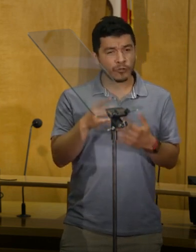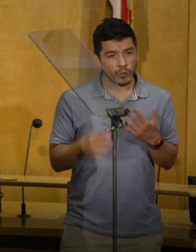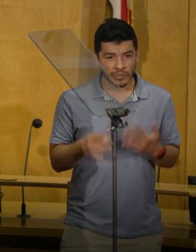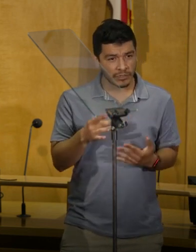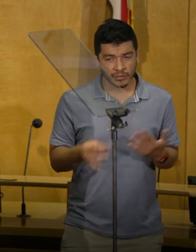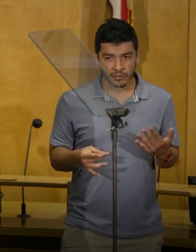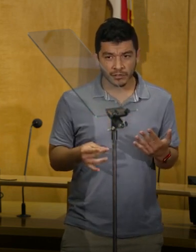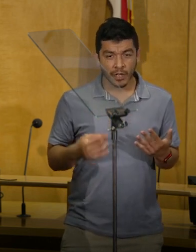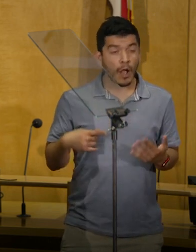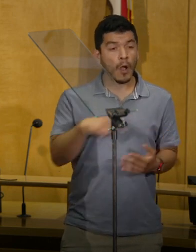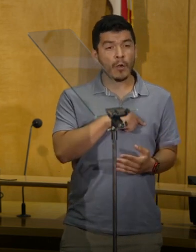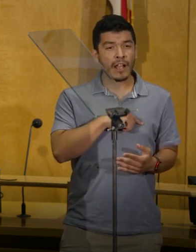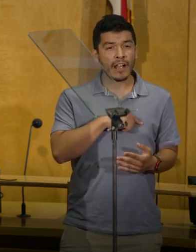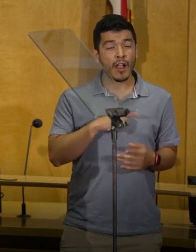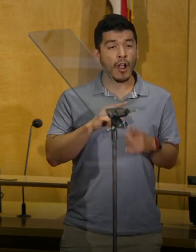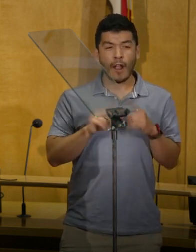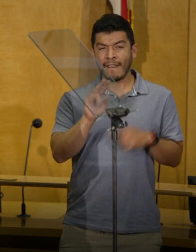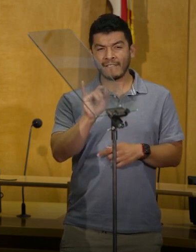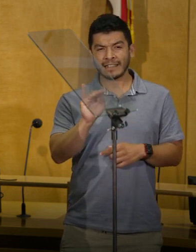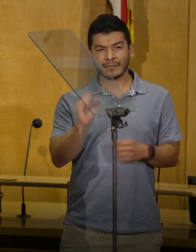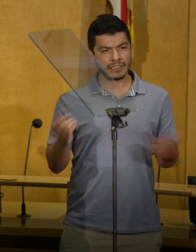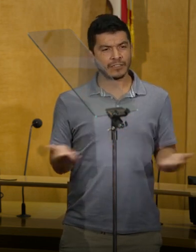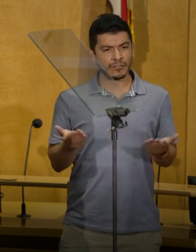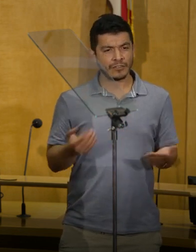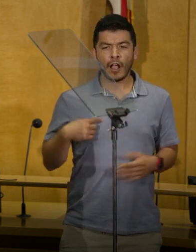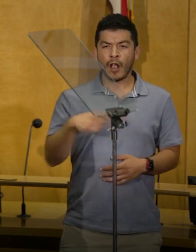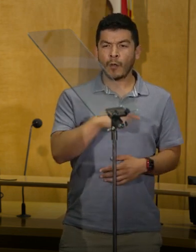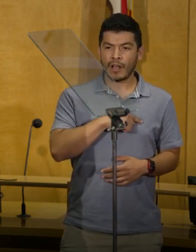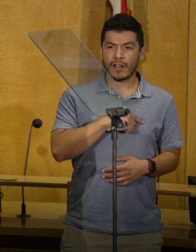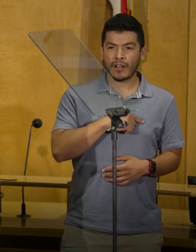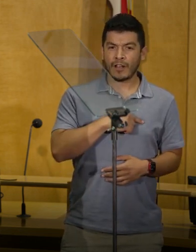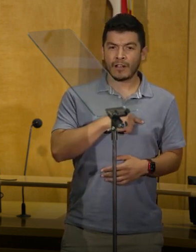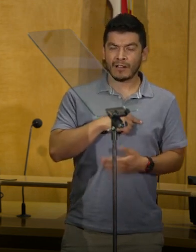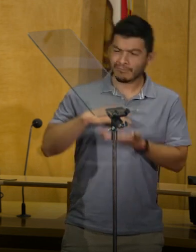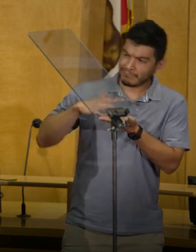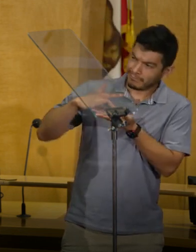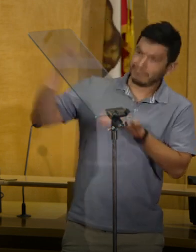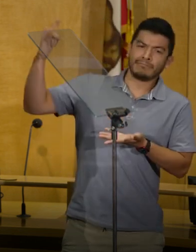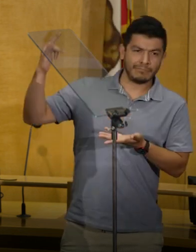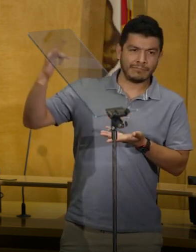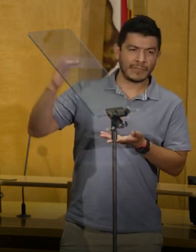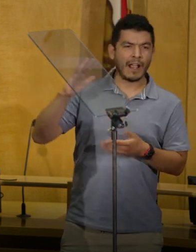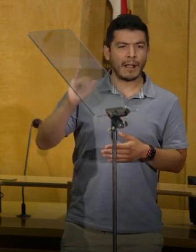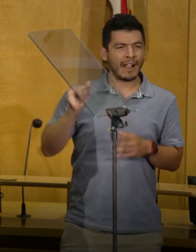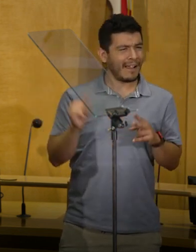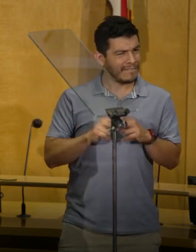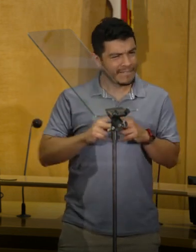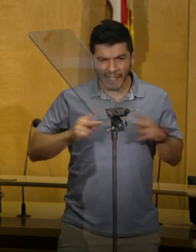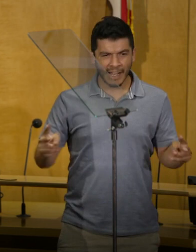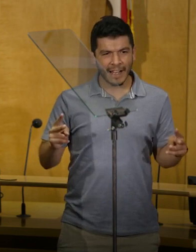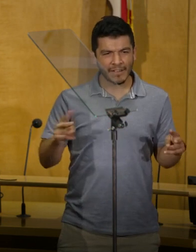choice. We are the victims here. We are being victimized by a